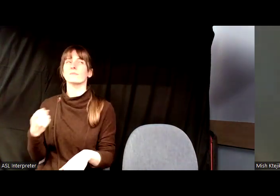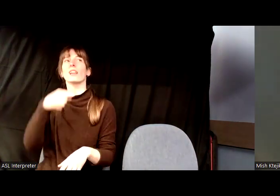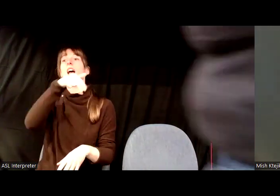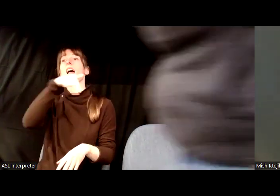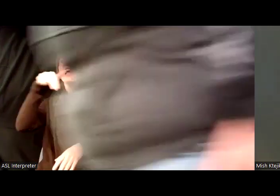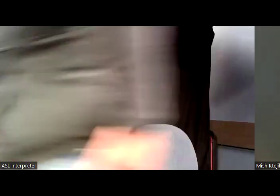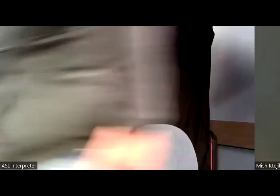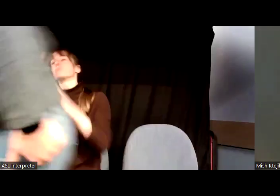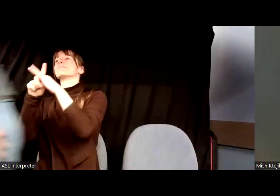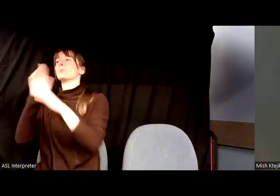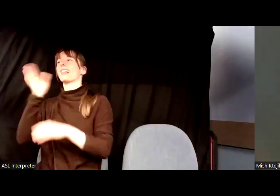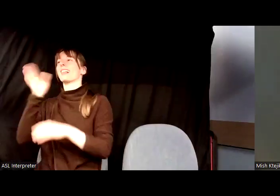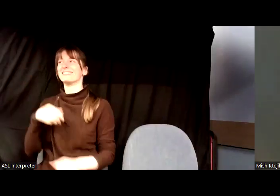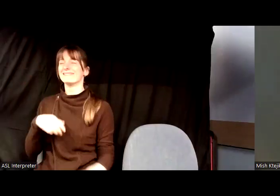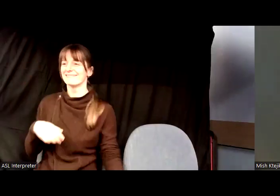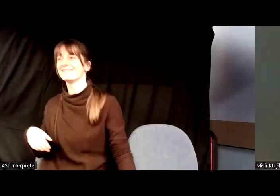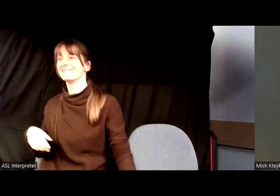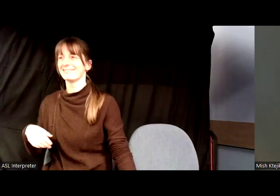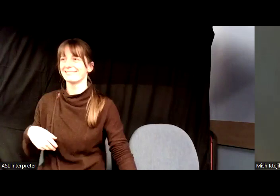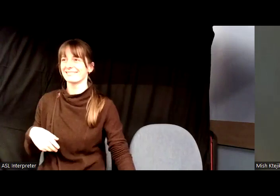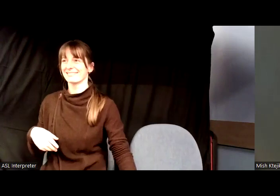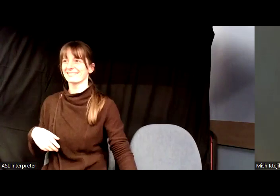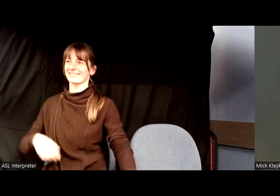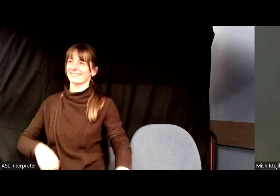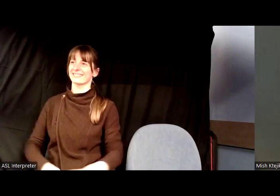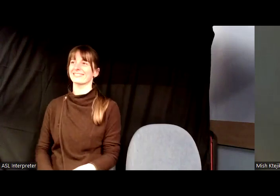It's, you'll remember as soon as you come back.